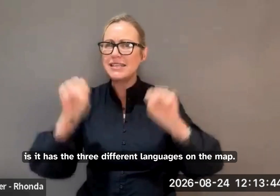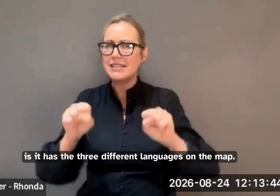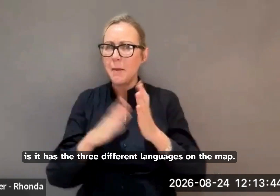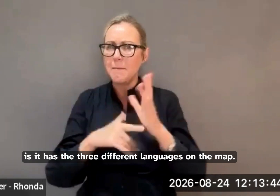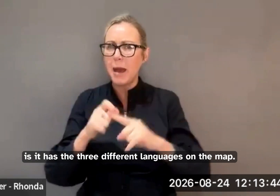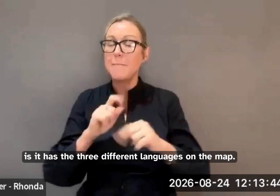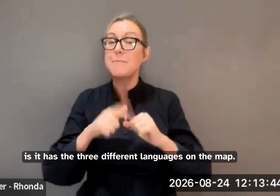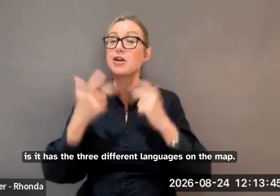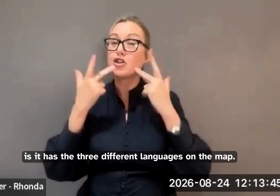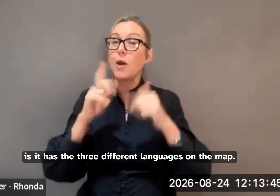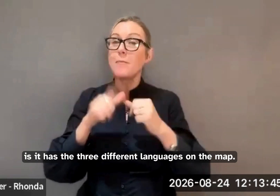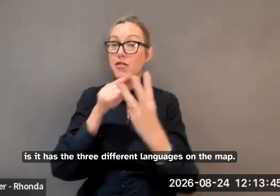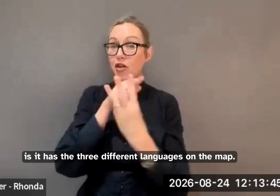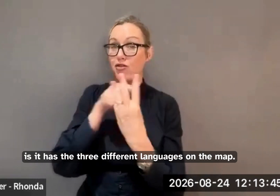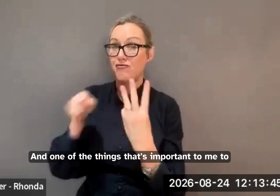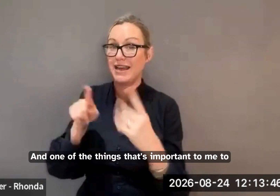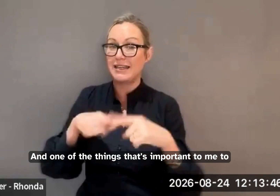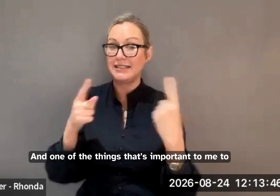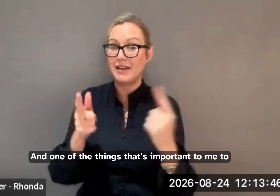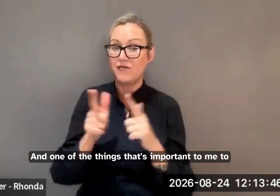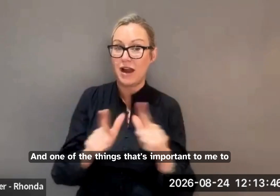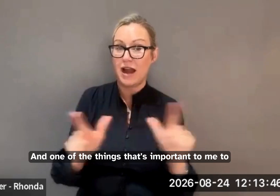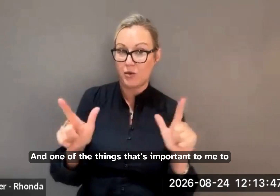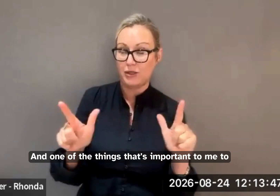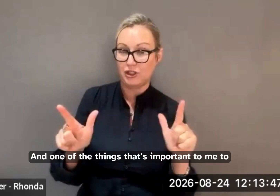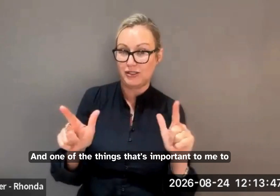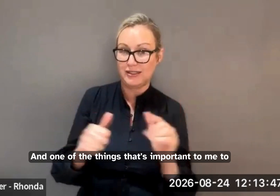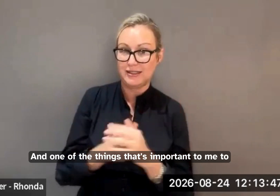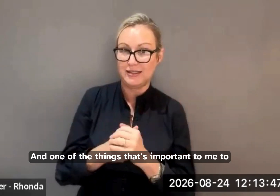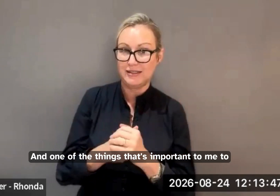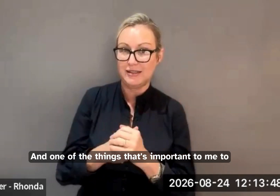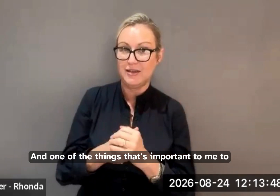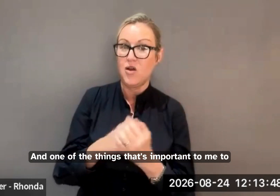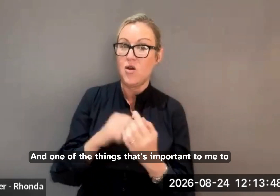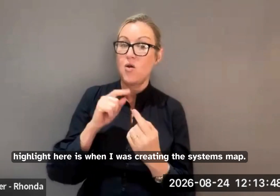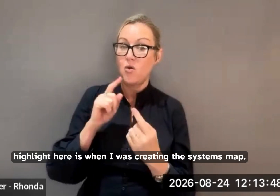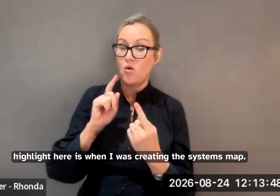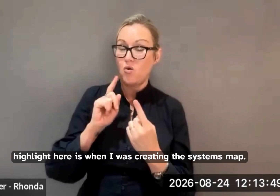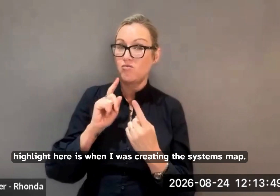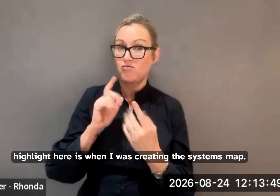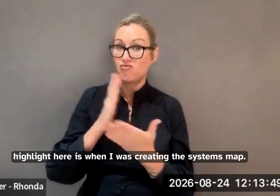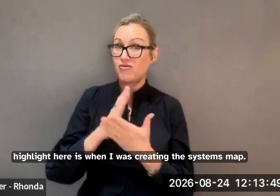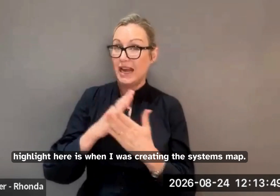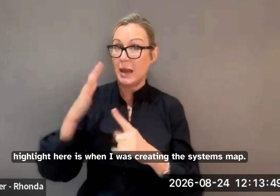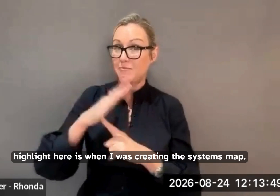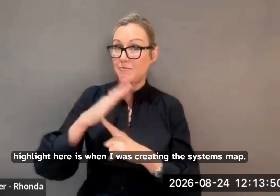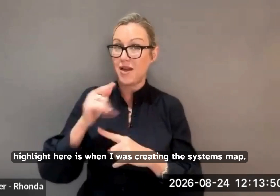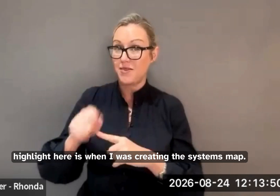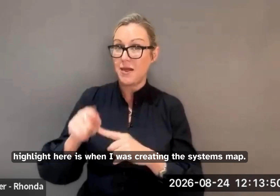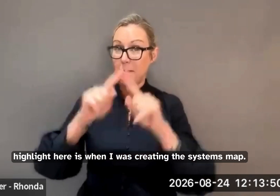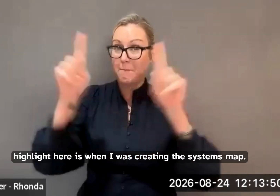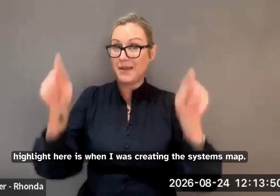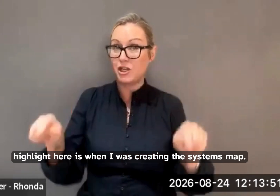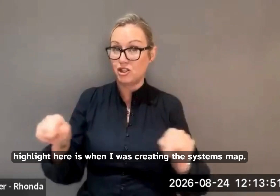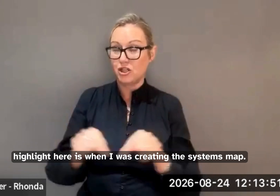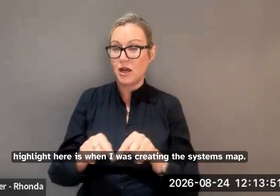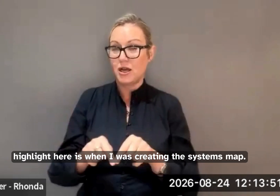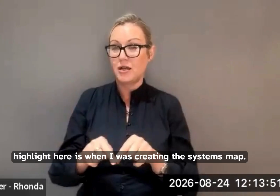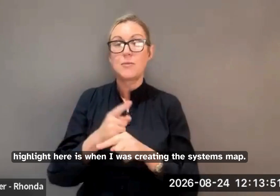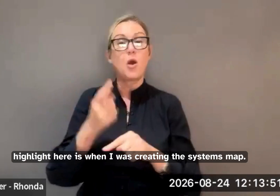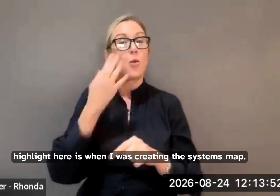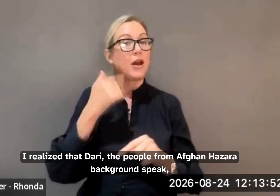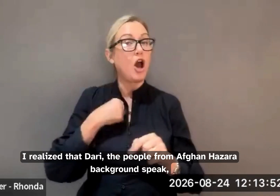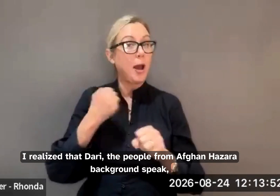different languages on the map. And one of the things that's important to me to highlight here is when I was